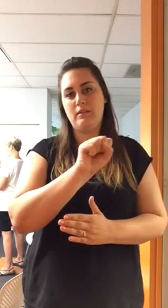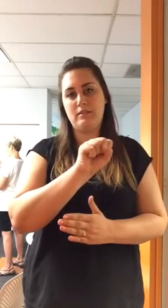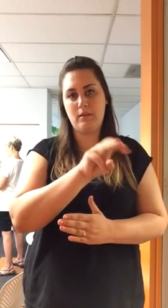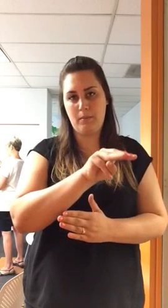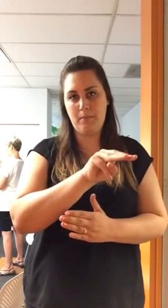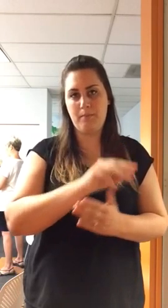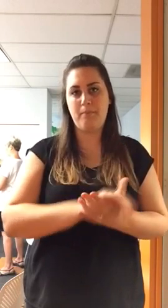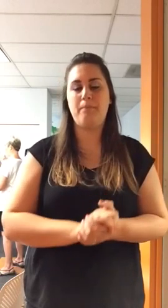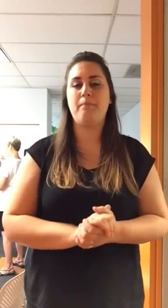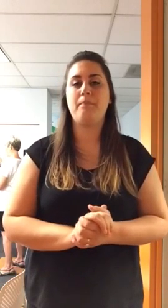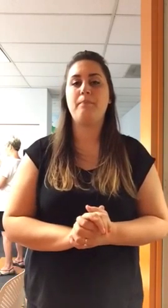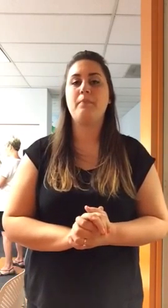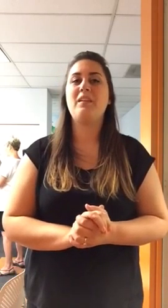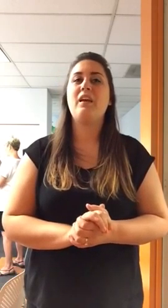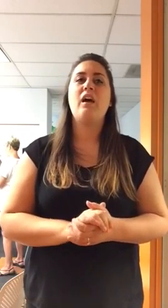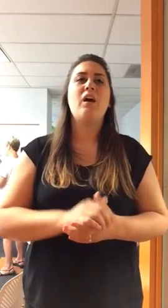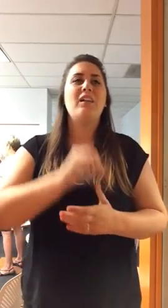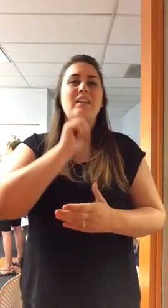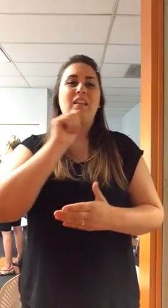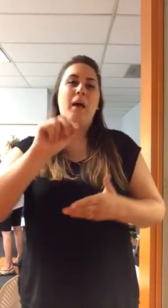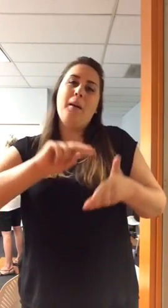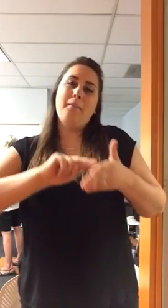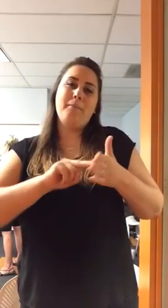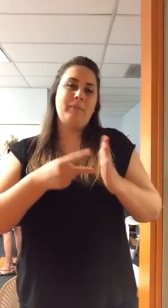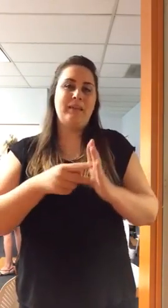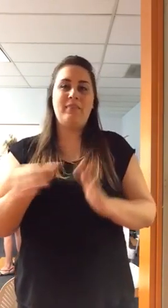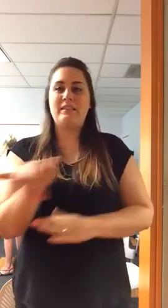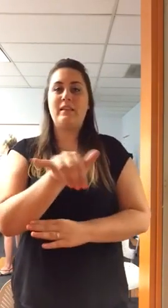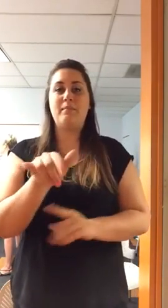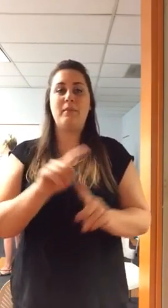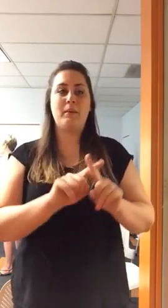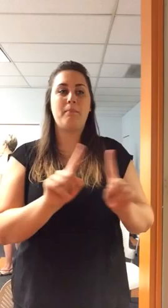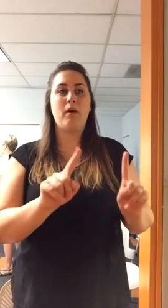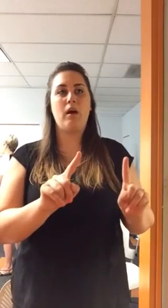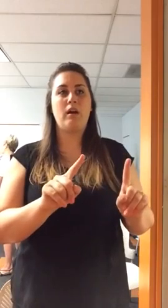Now these terms don't mean exactly the same thing, but in practice that's pretty much the way it is.